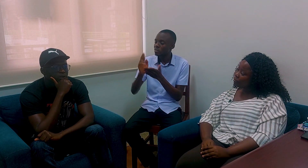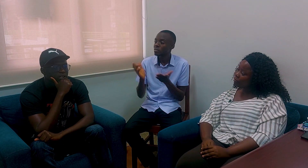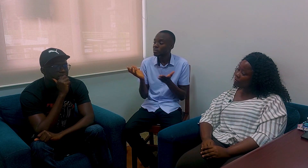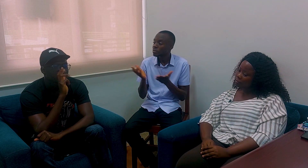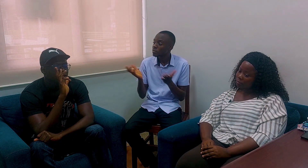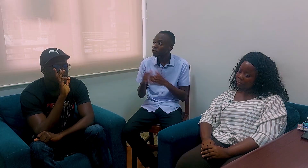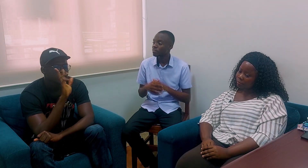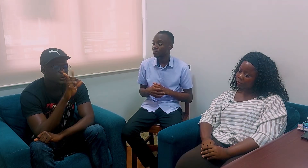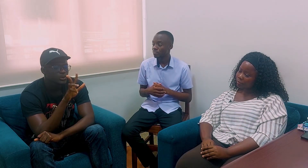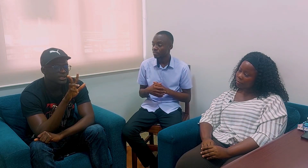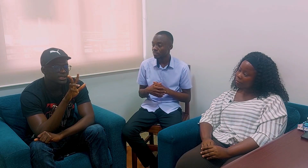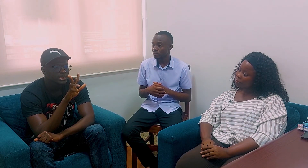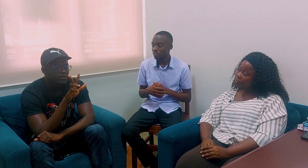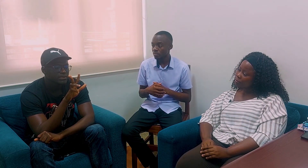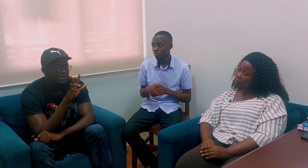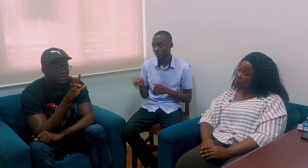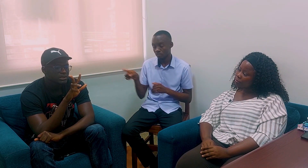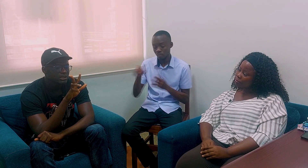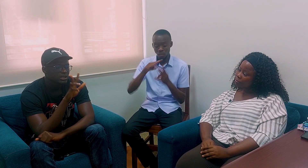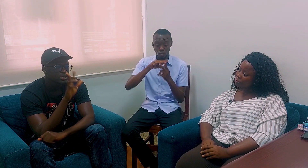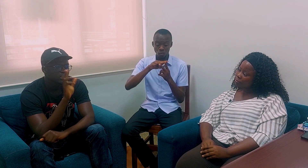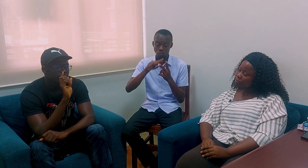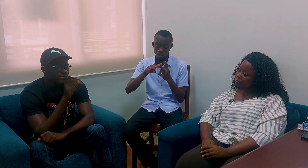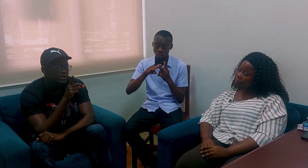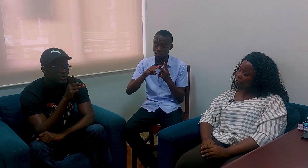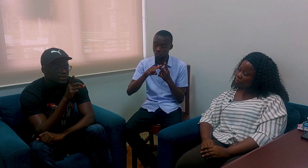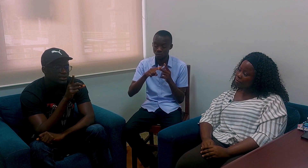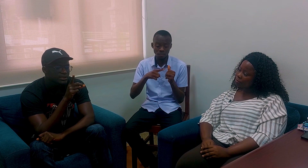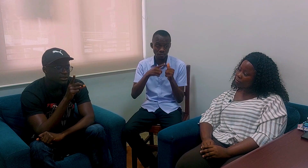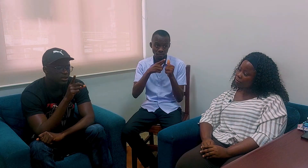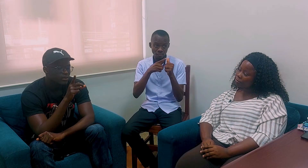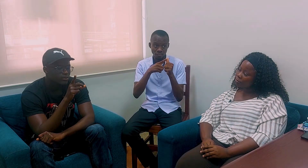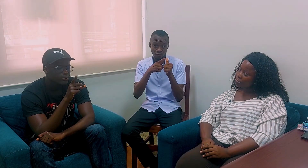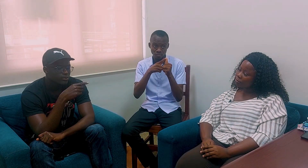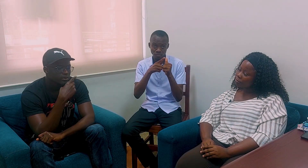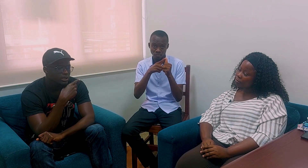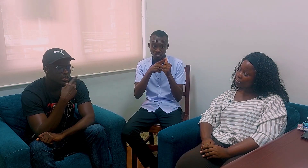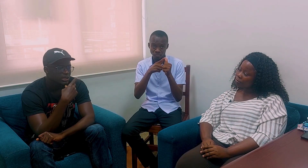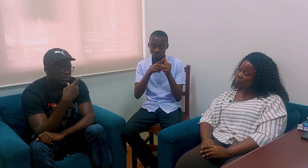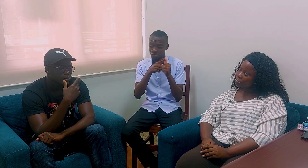so I think there are two things I can mention. The first one is